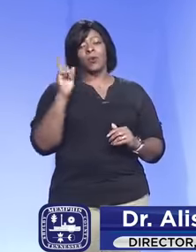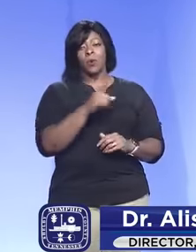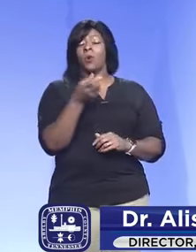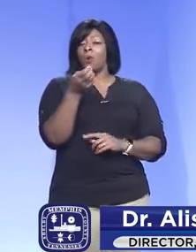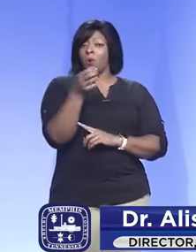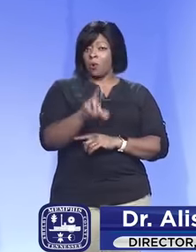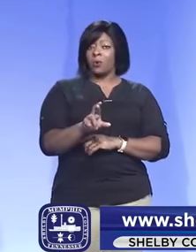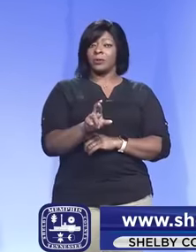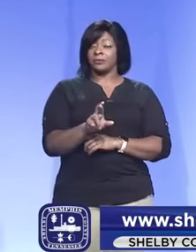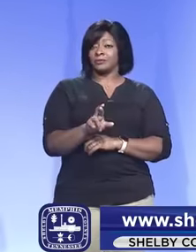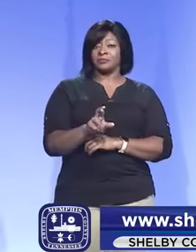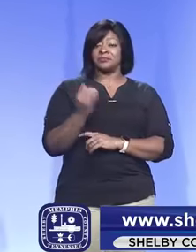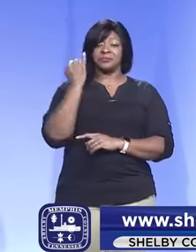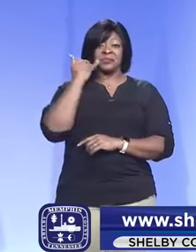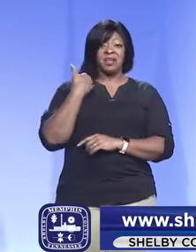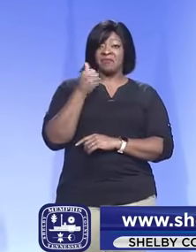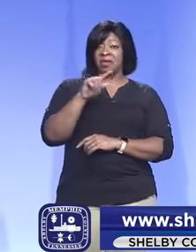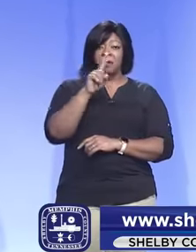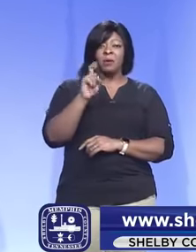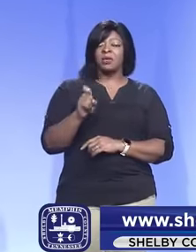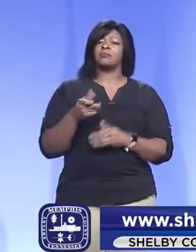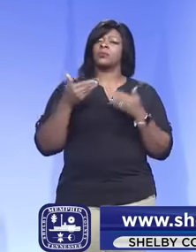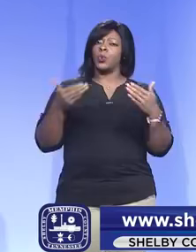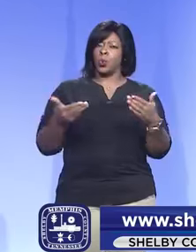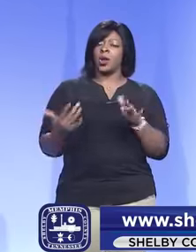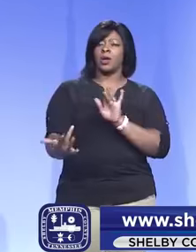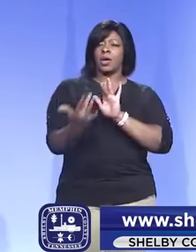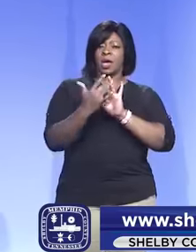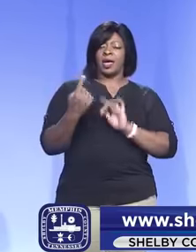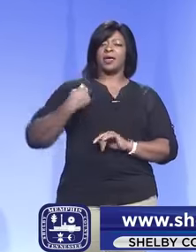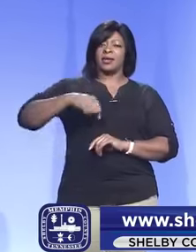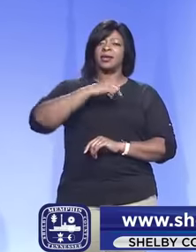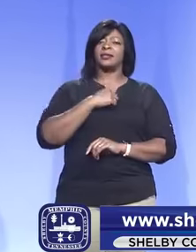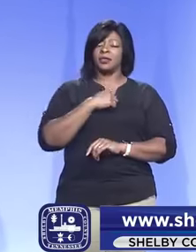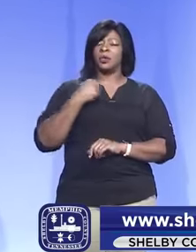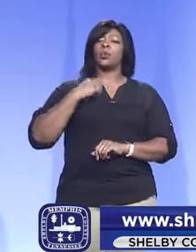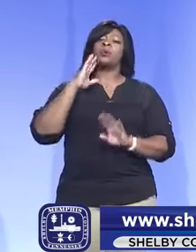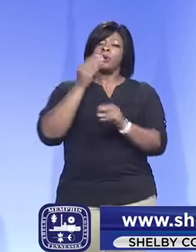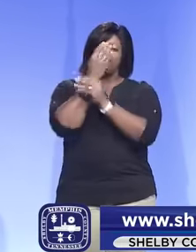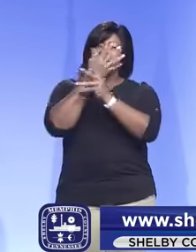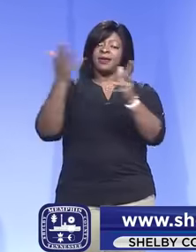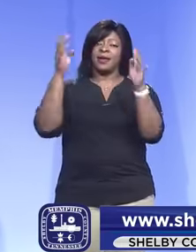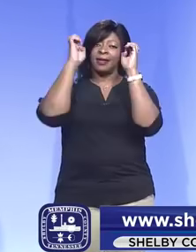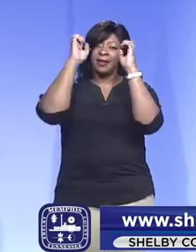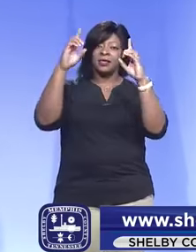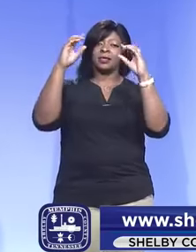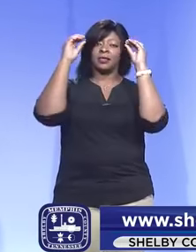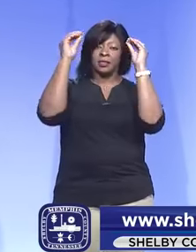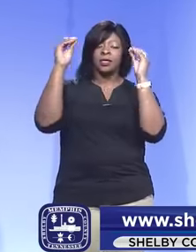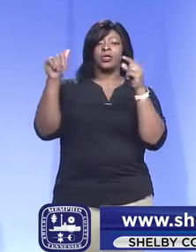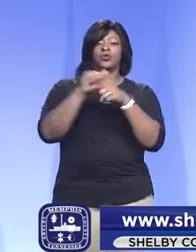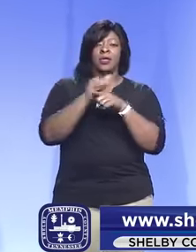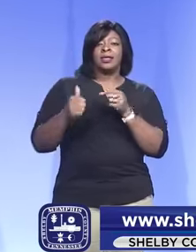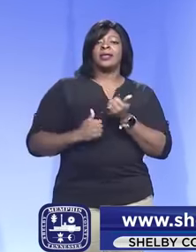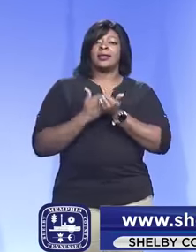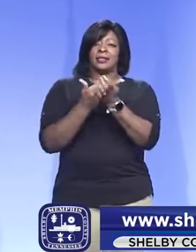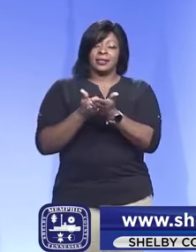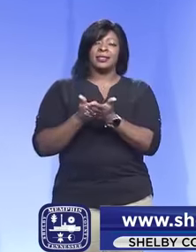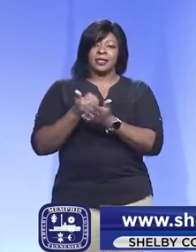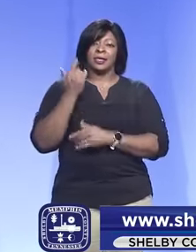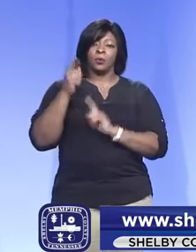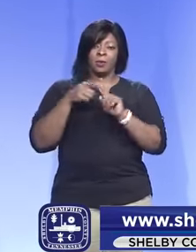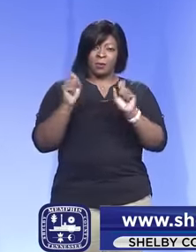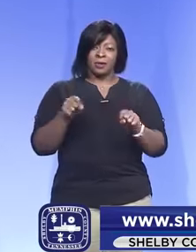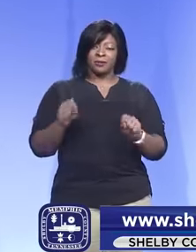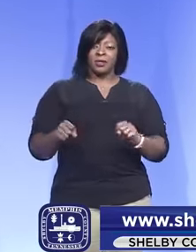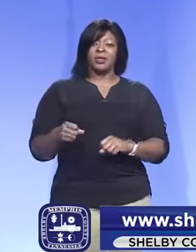Or if you have questions, please feel free to reach out to us and we'll provide education and technical assistance.